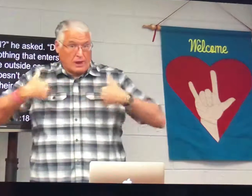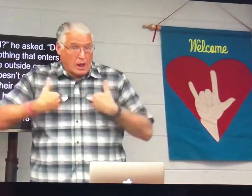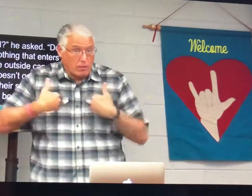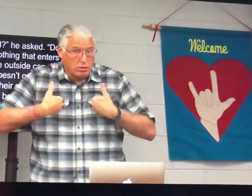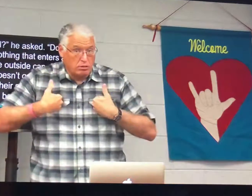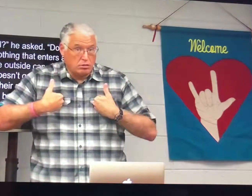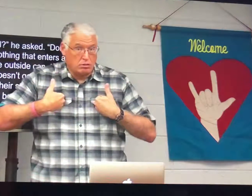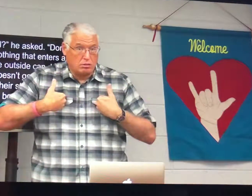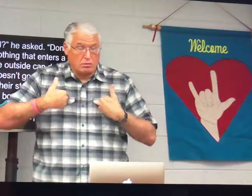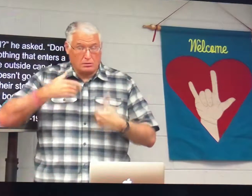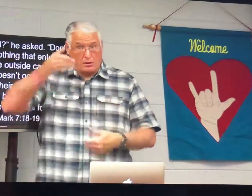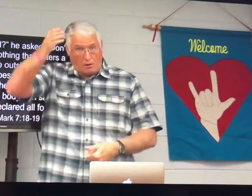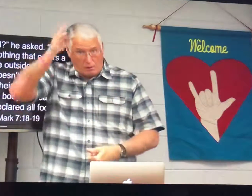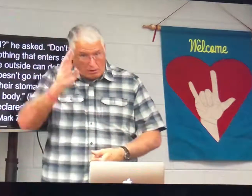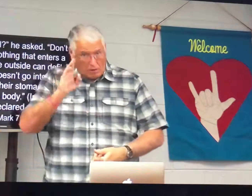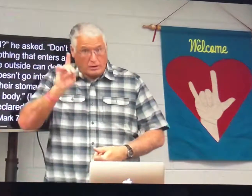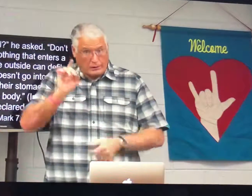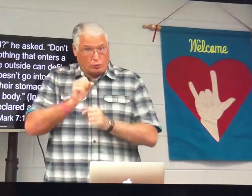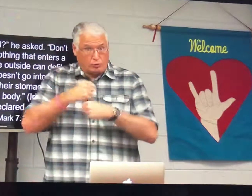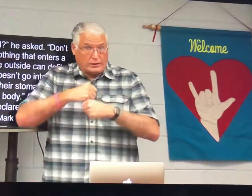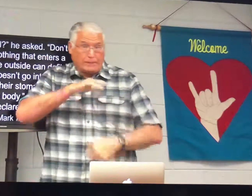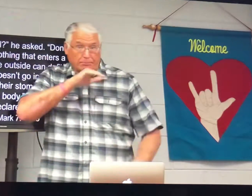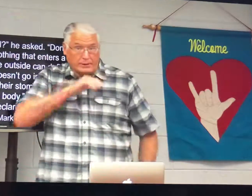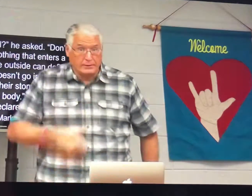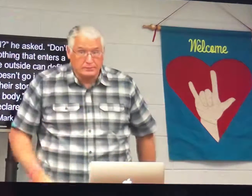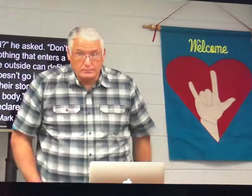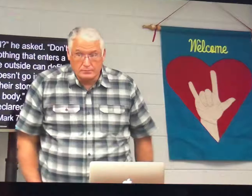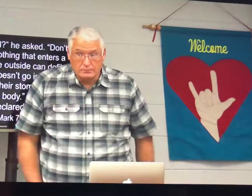Outback Steakhouse. Aussie rules.